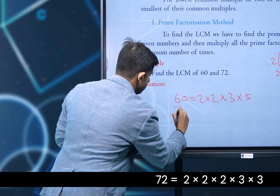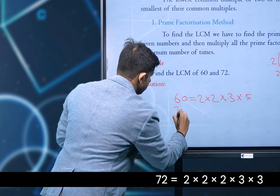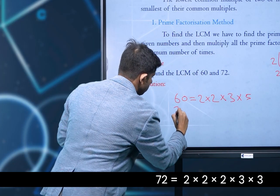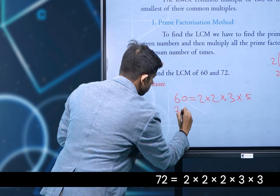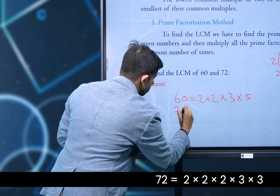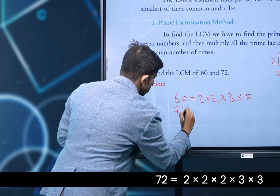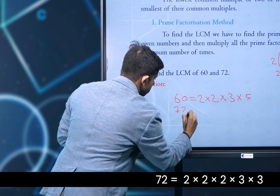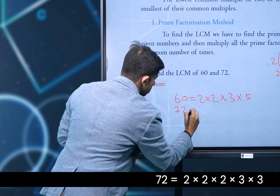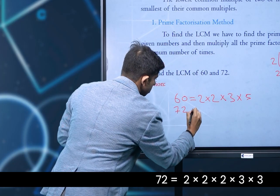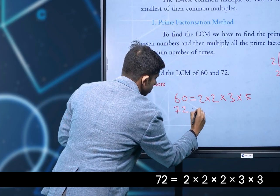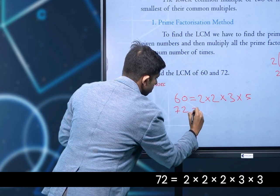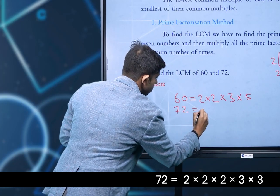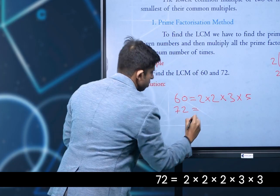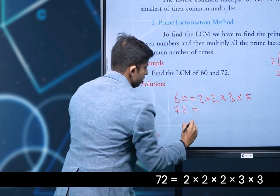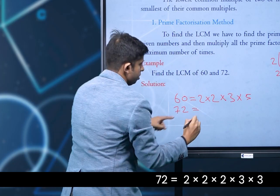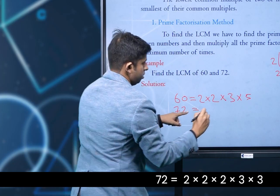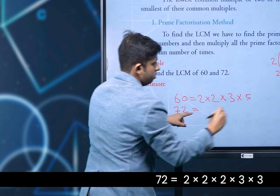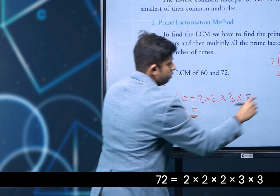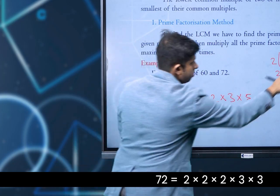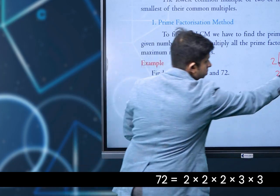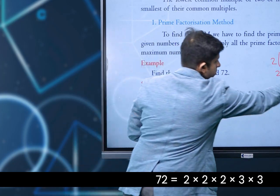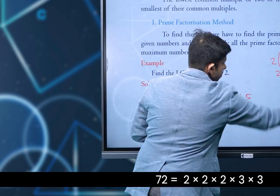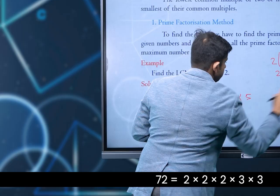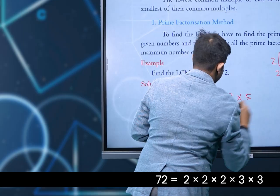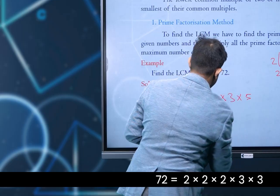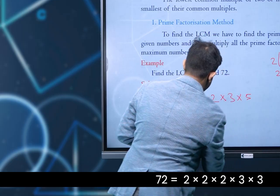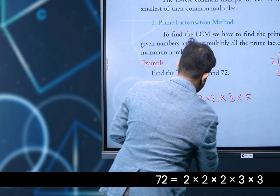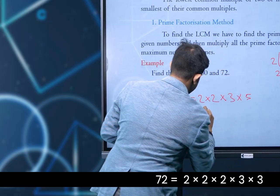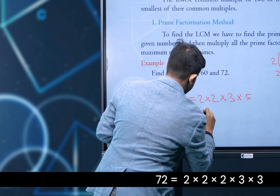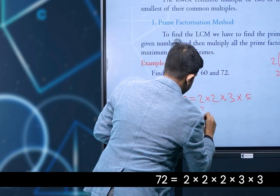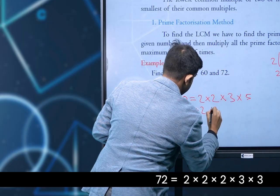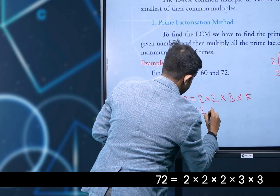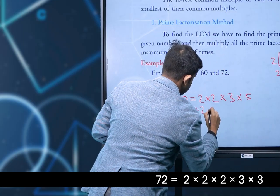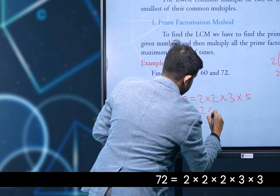72 is equal to 2 into 2 into 2 into 3 into 3.